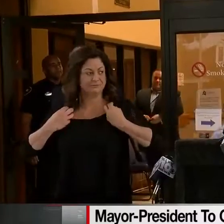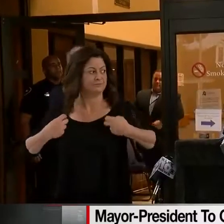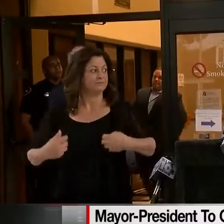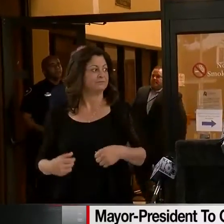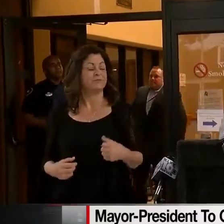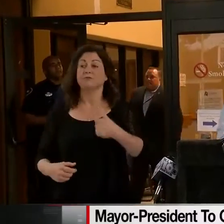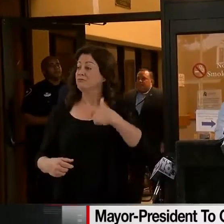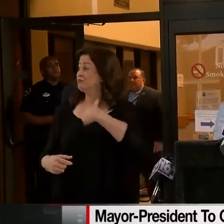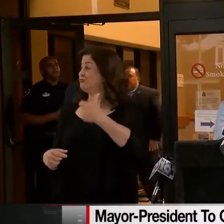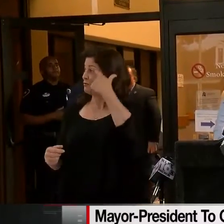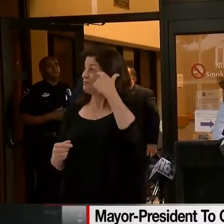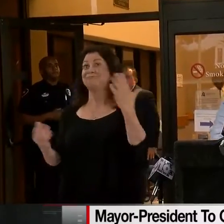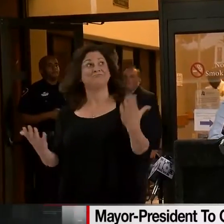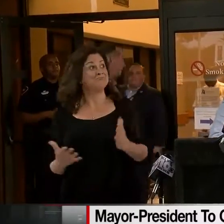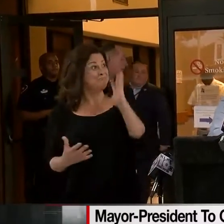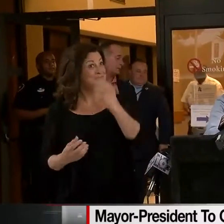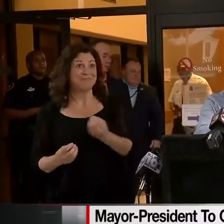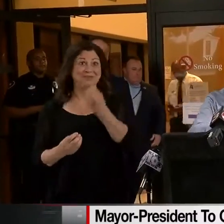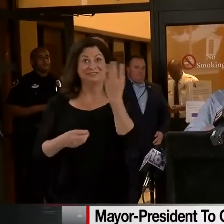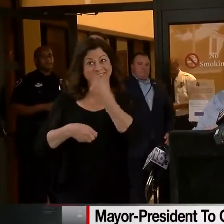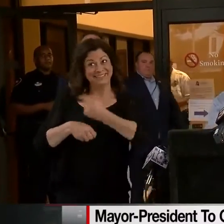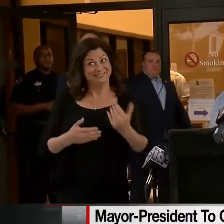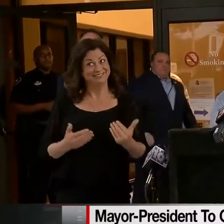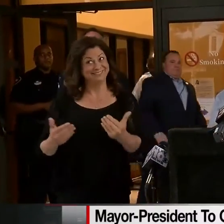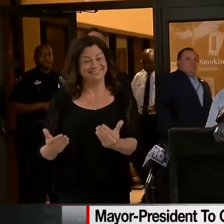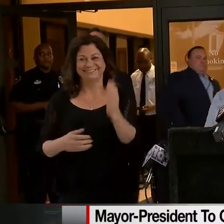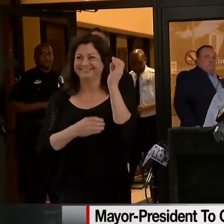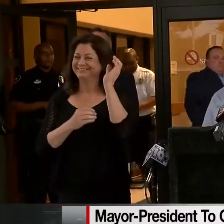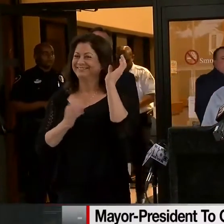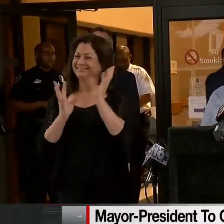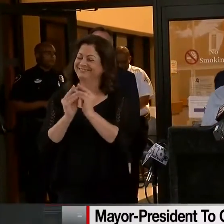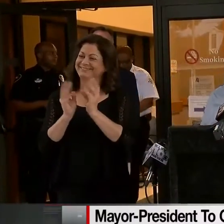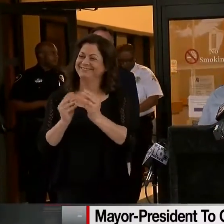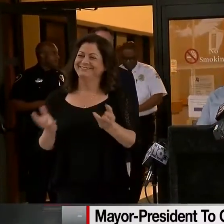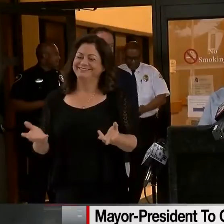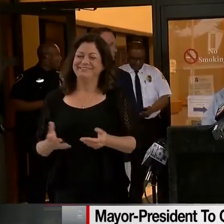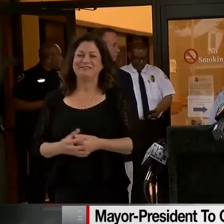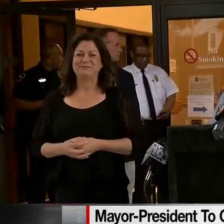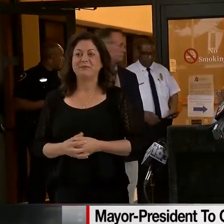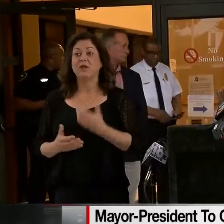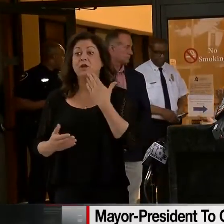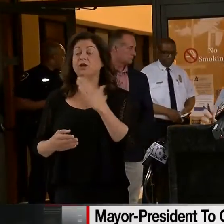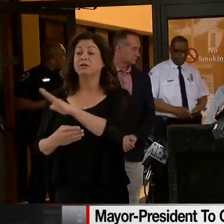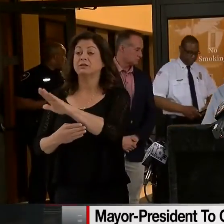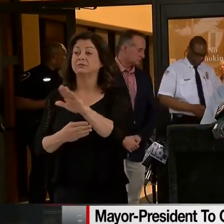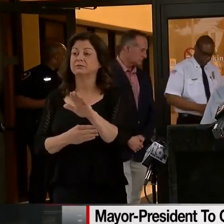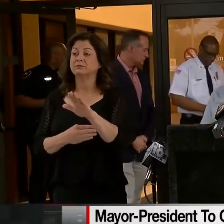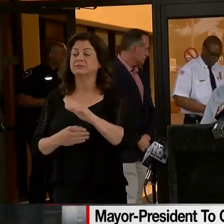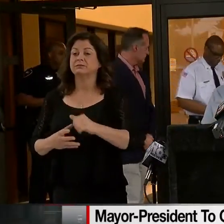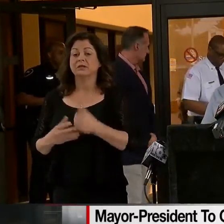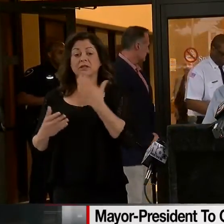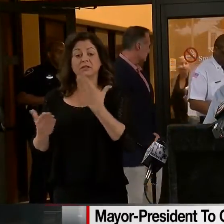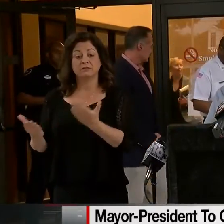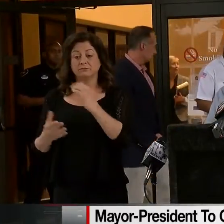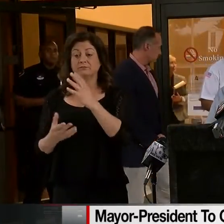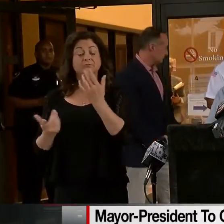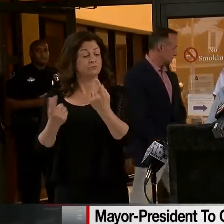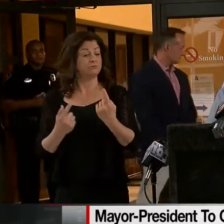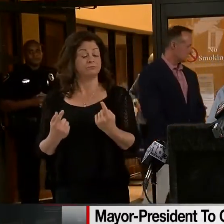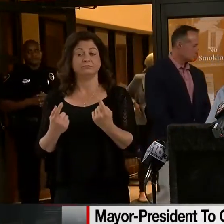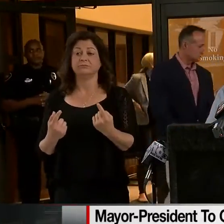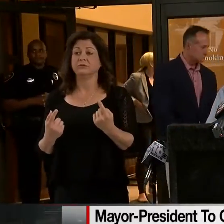thought it was such a nice day that we take it outside. How about that? All right, good afternoon. Thanks for joining us. As